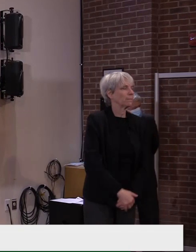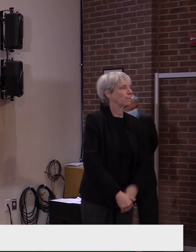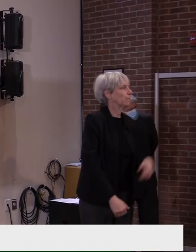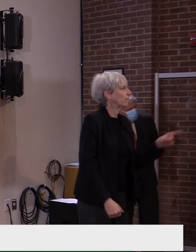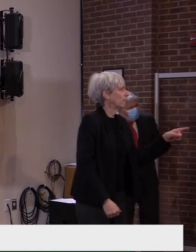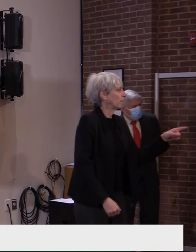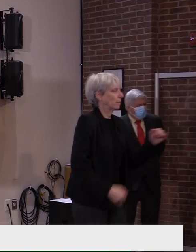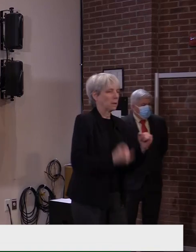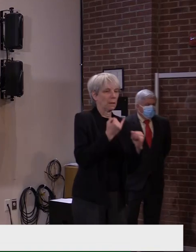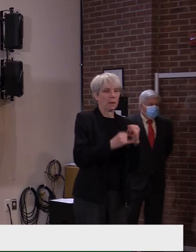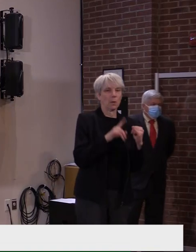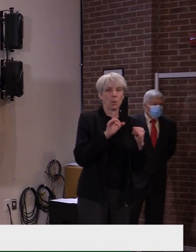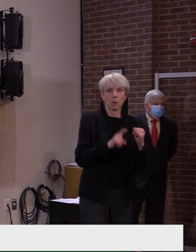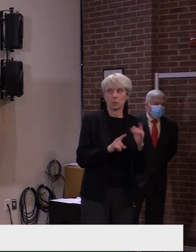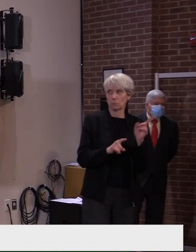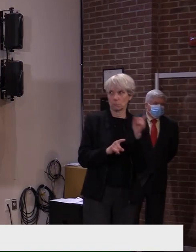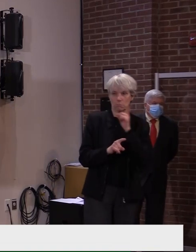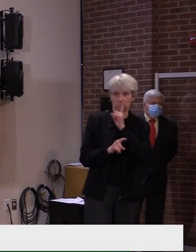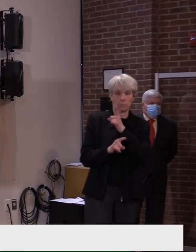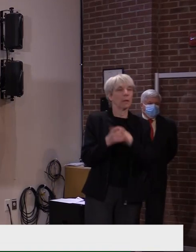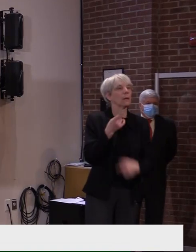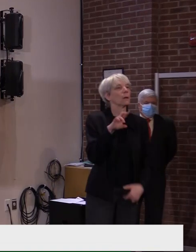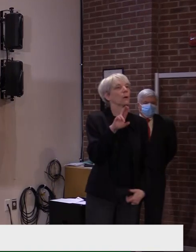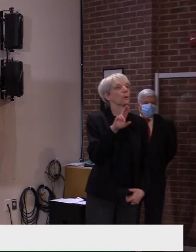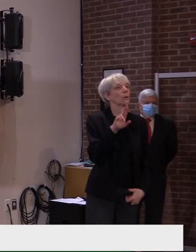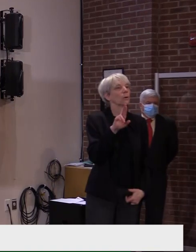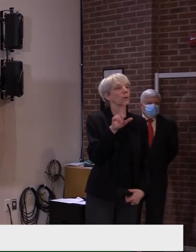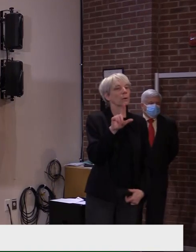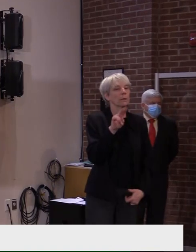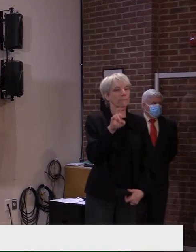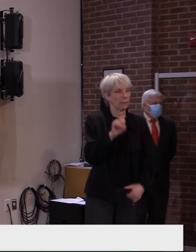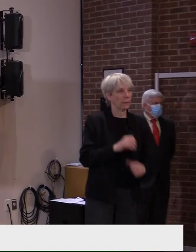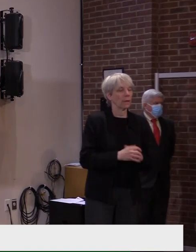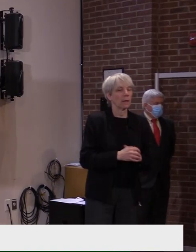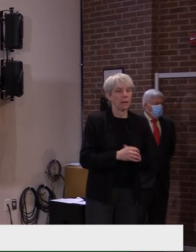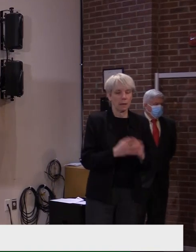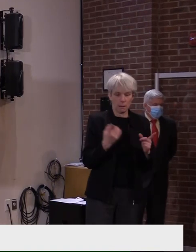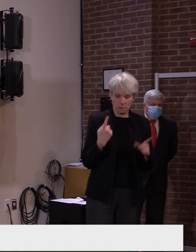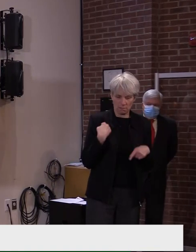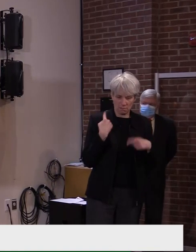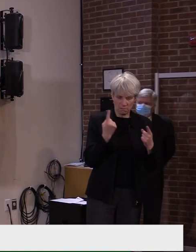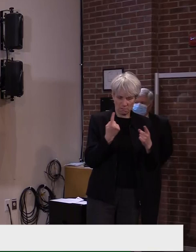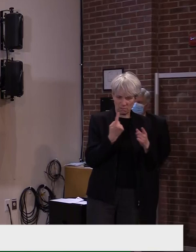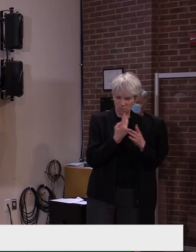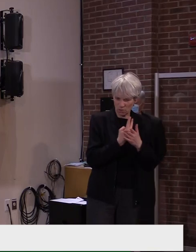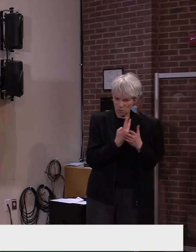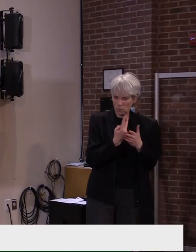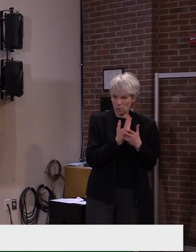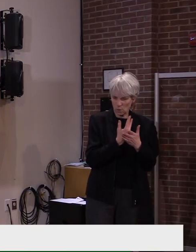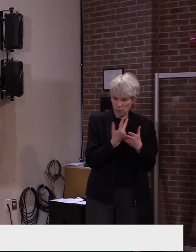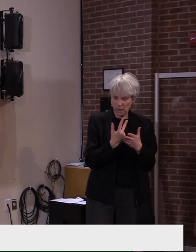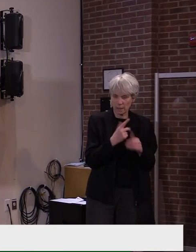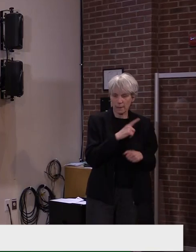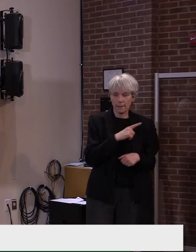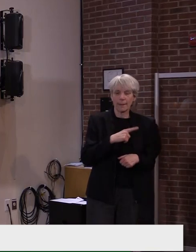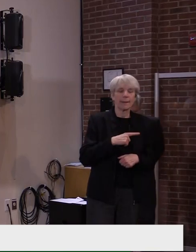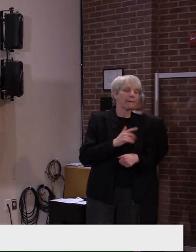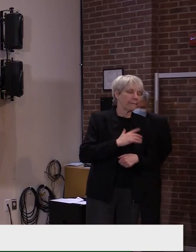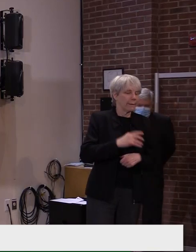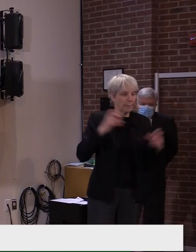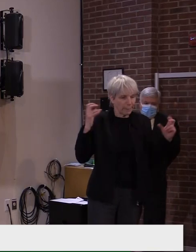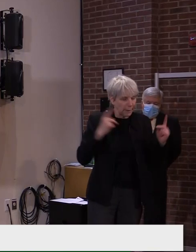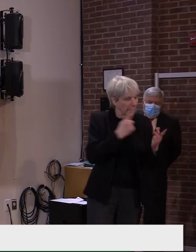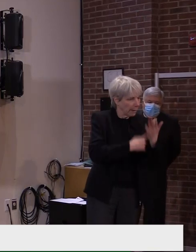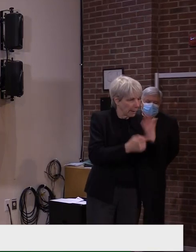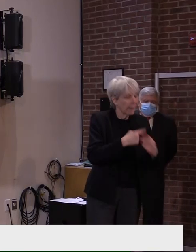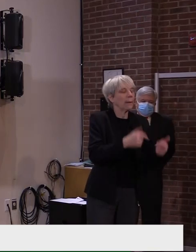Last question, probably for Dr. Levine. It's been a few weeks now since the legislature came back and allowed towns and